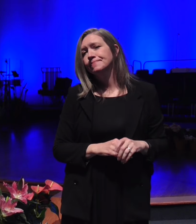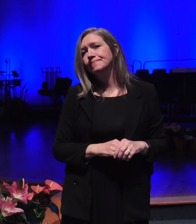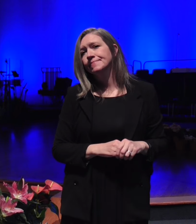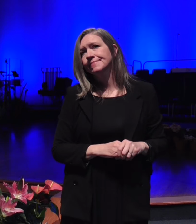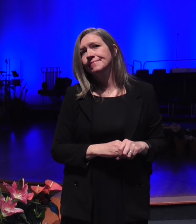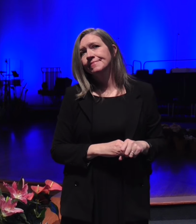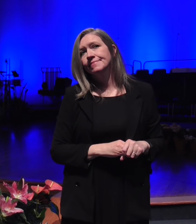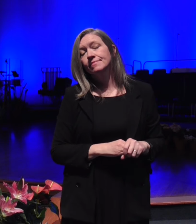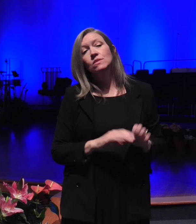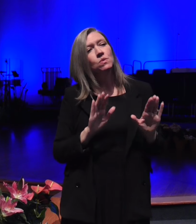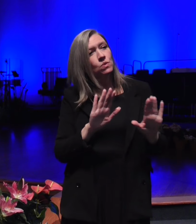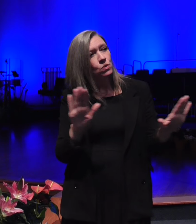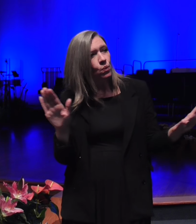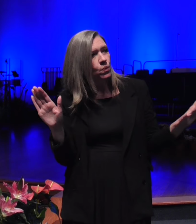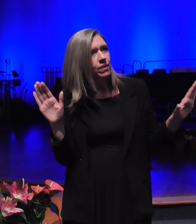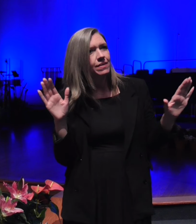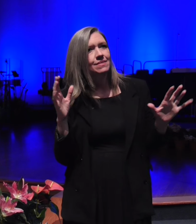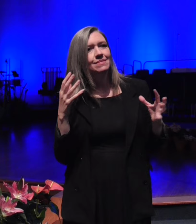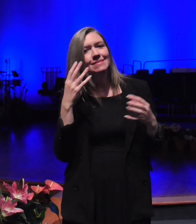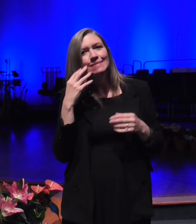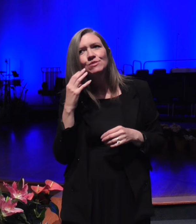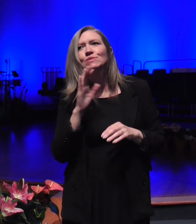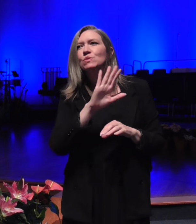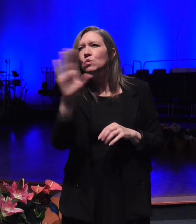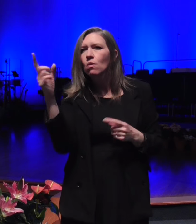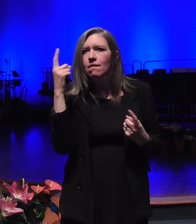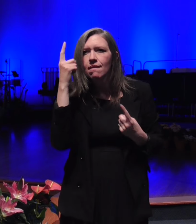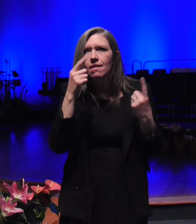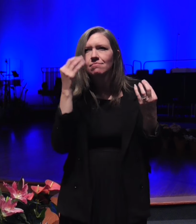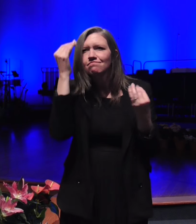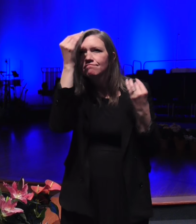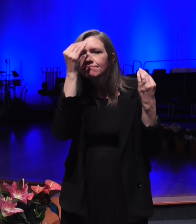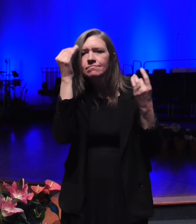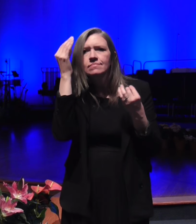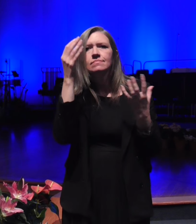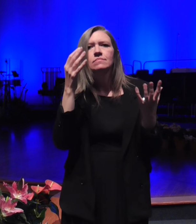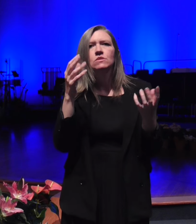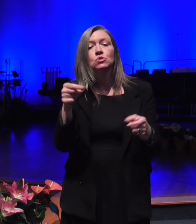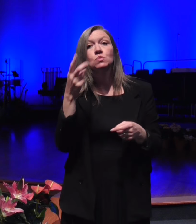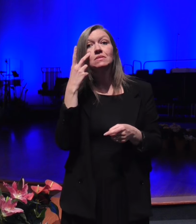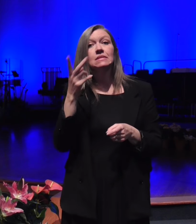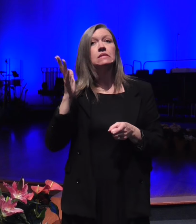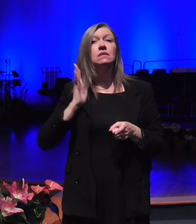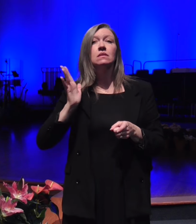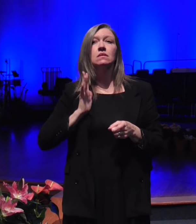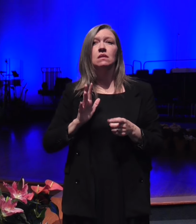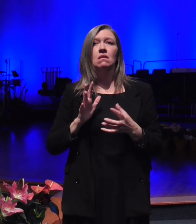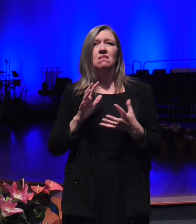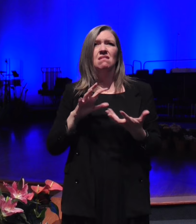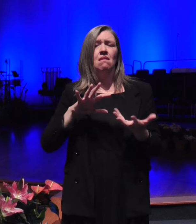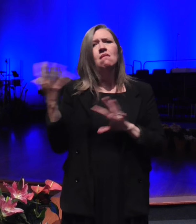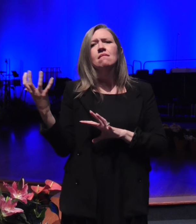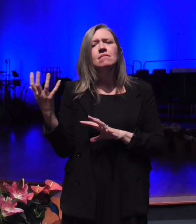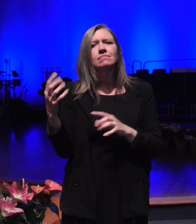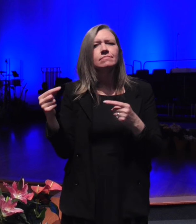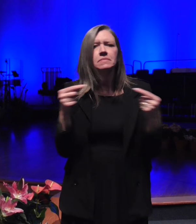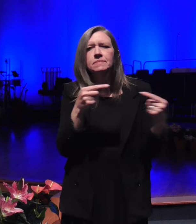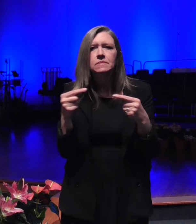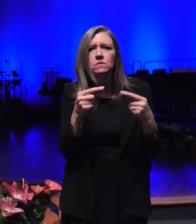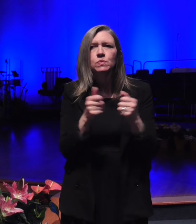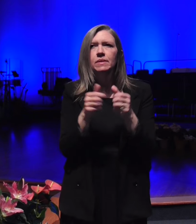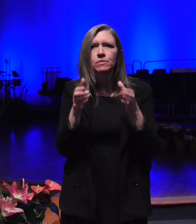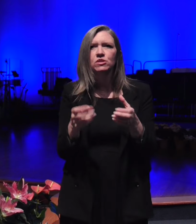When it comes to your own consciousness, what do you see when you see those past betrayals making their way on your path